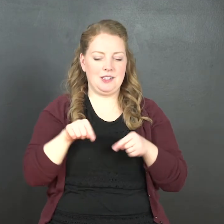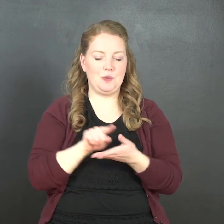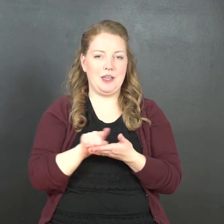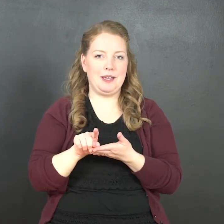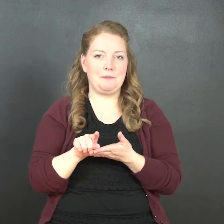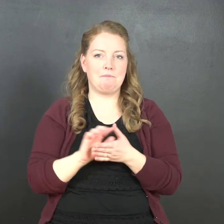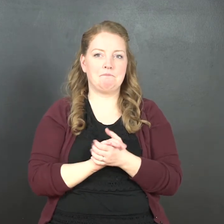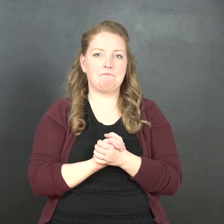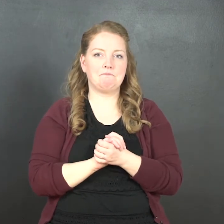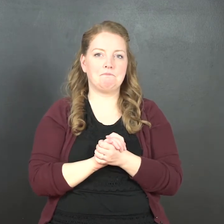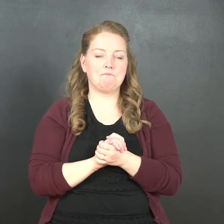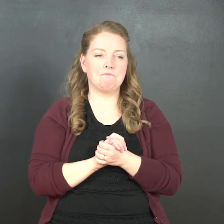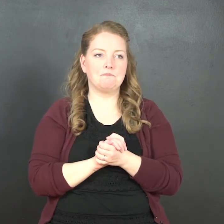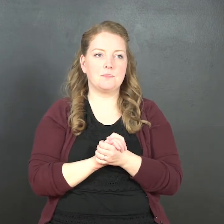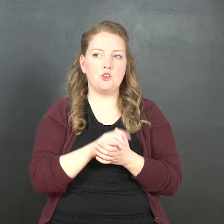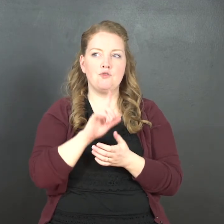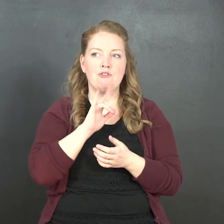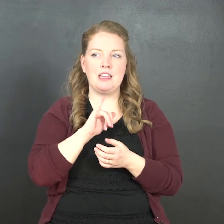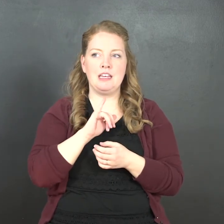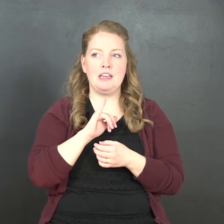world into eternity.